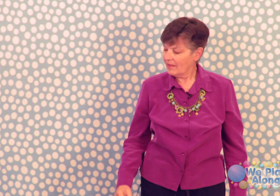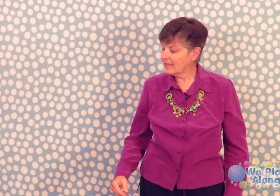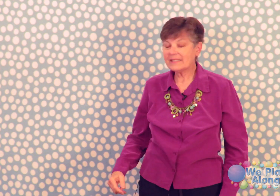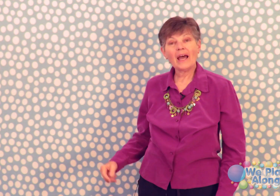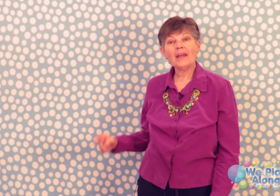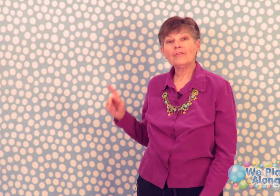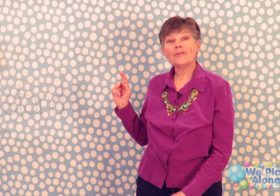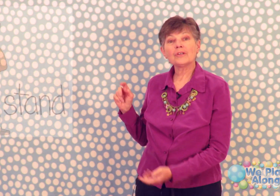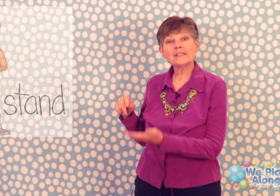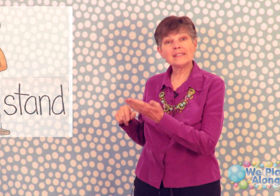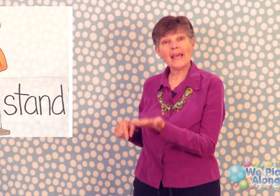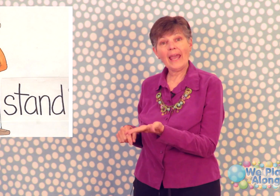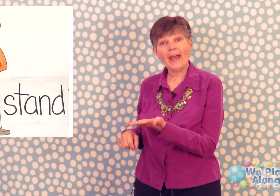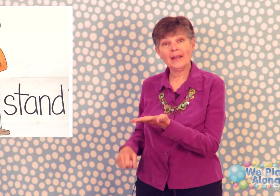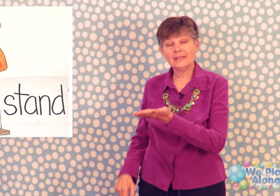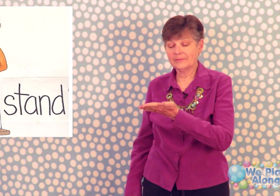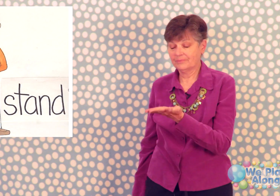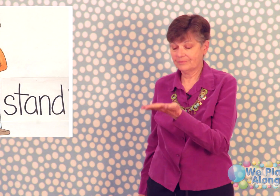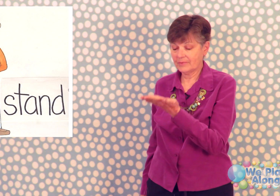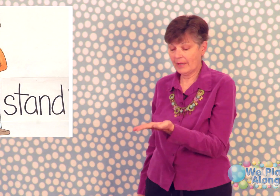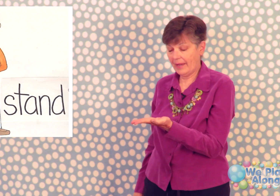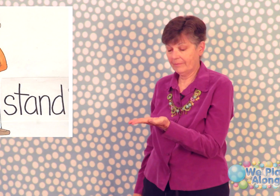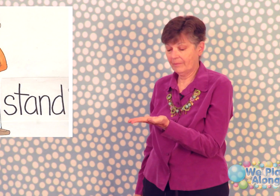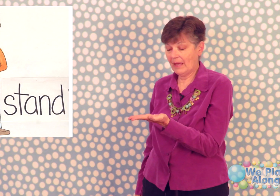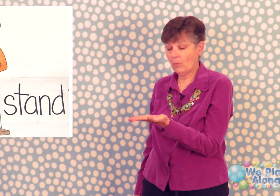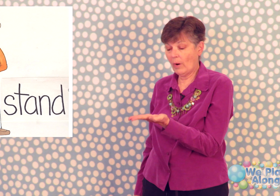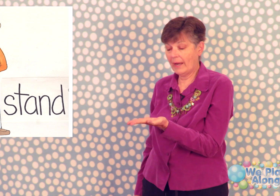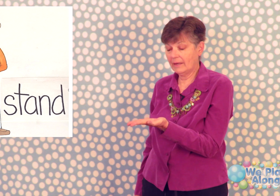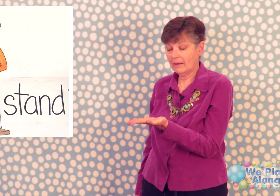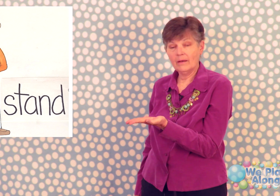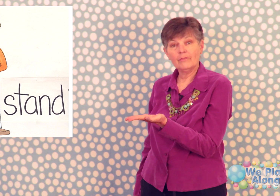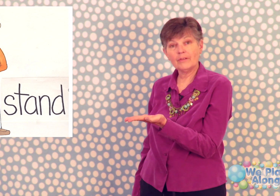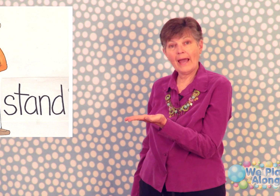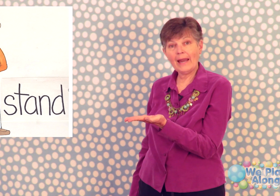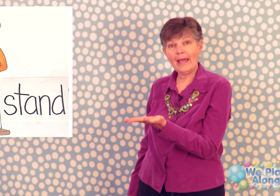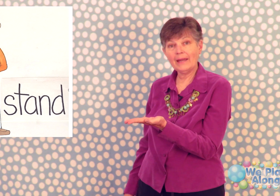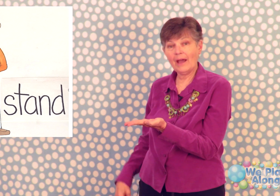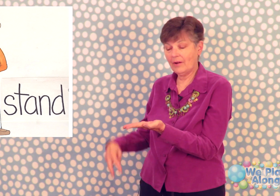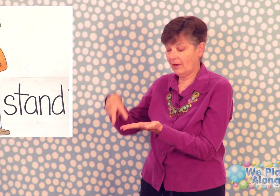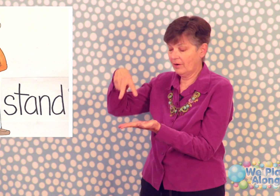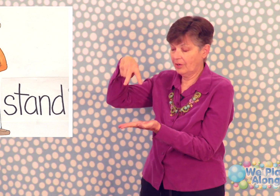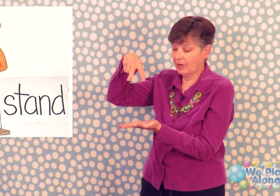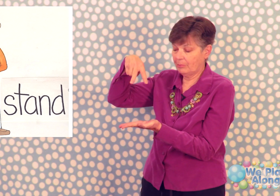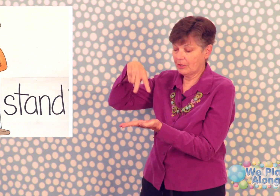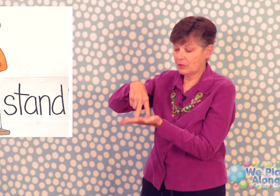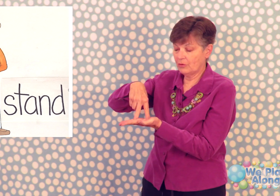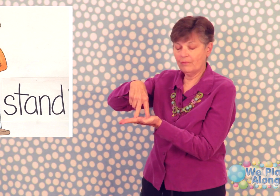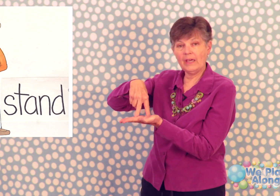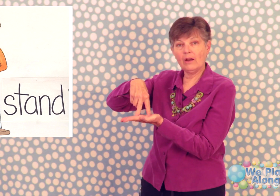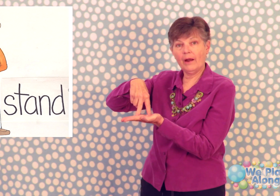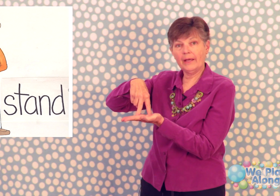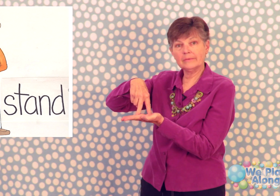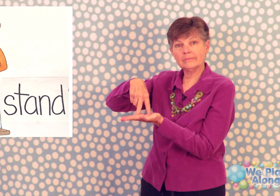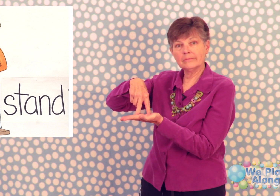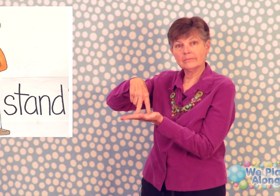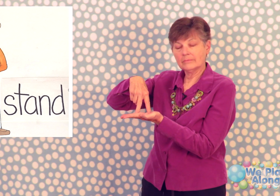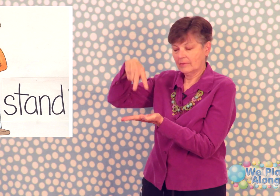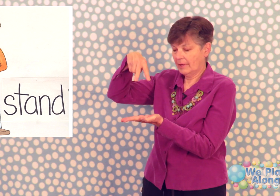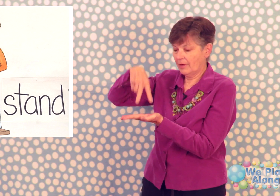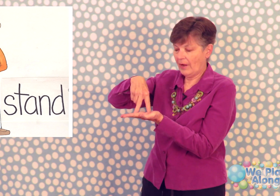The sign for stand. Okay, make one flat hand out here, and you're going to put 2 feet on it. Like your